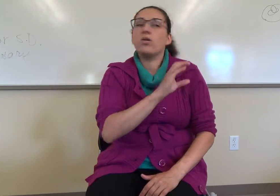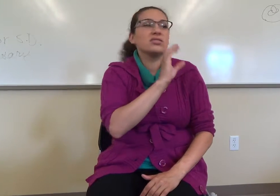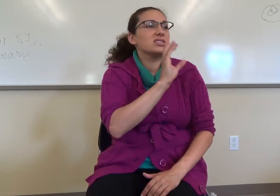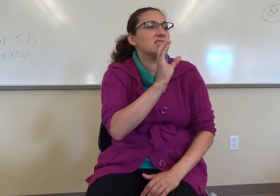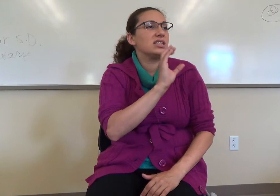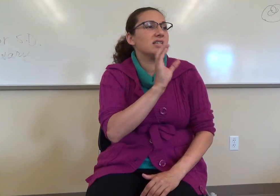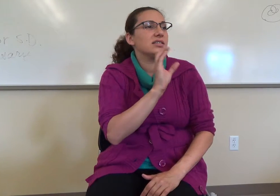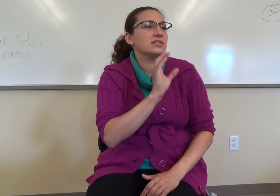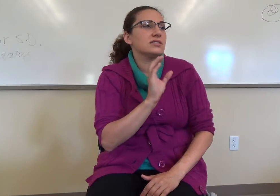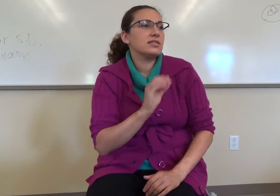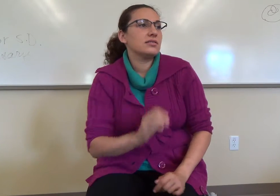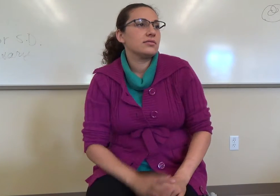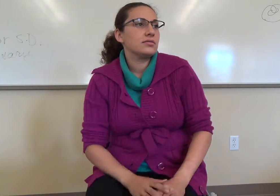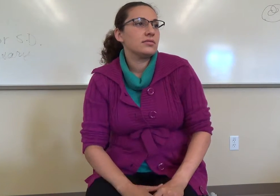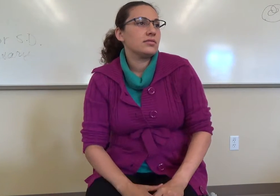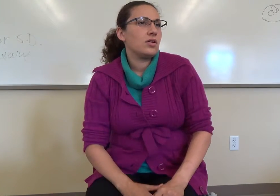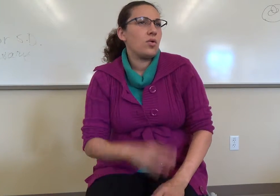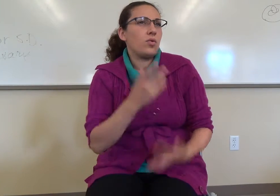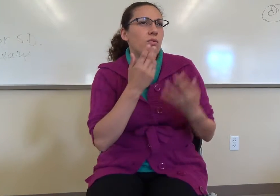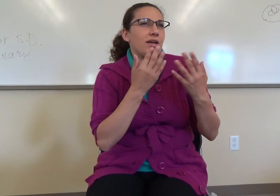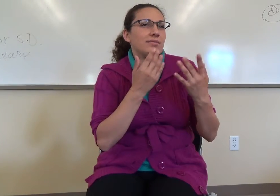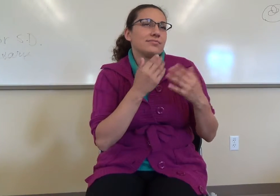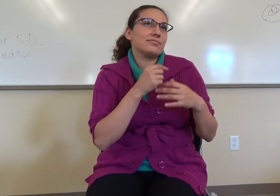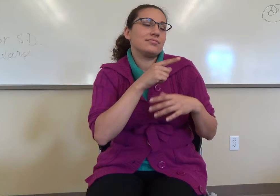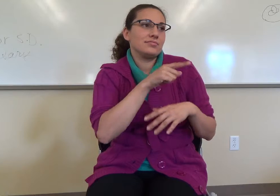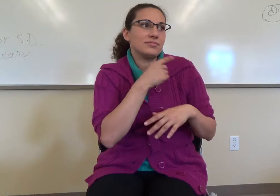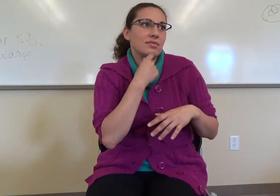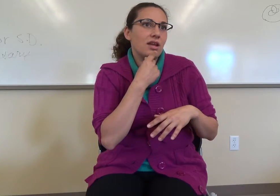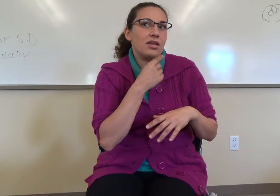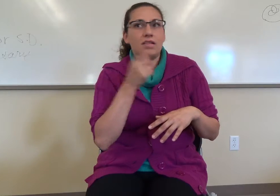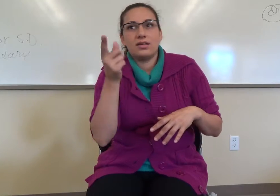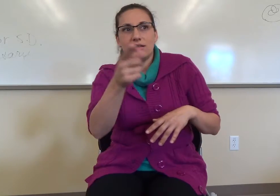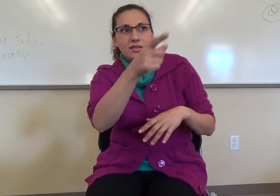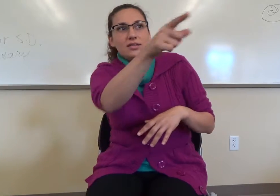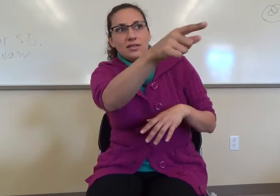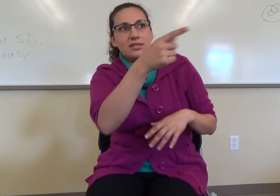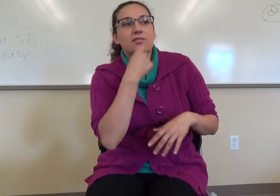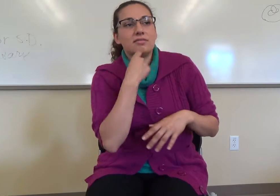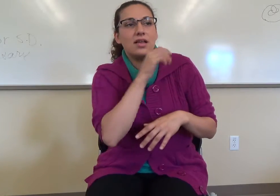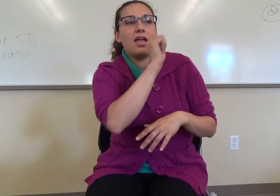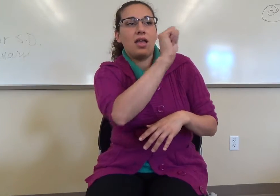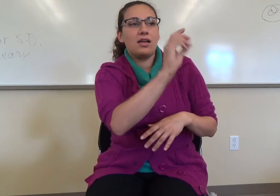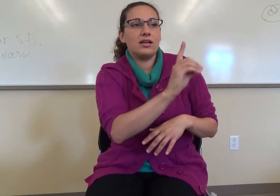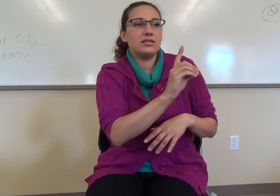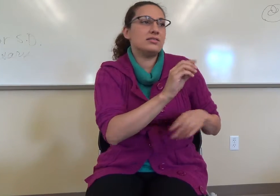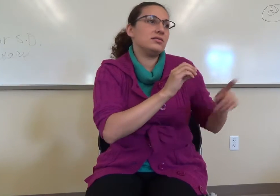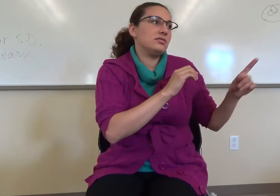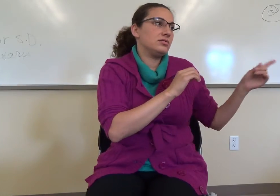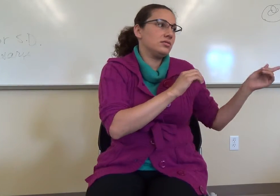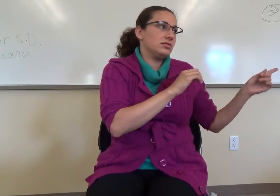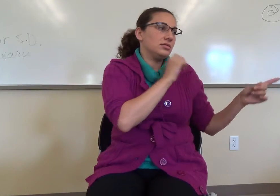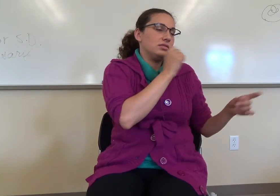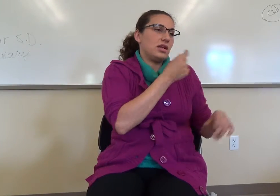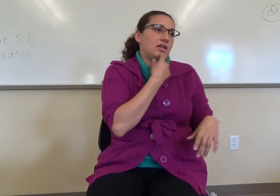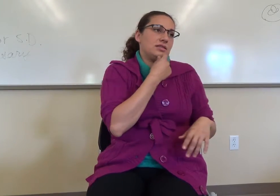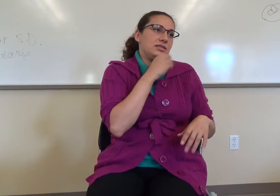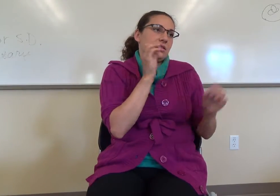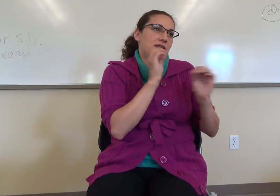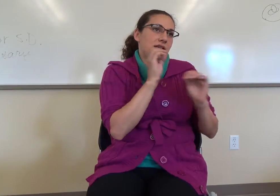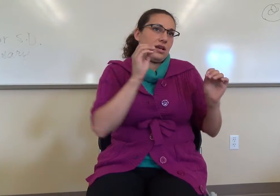out of there? Their parents send them, they cross the Himalaya mountains. Does that make sense?